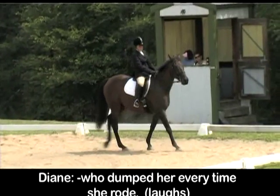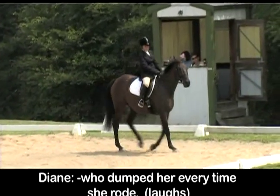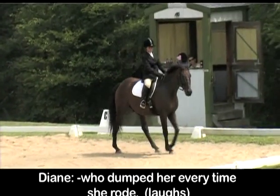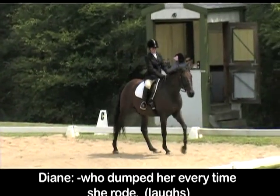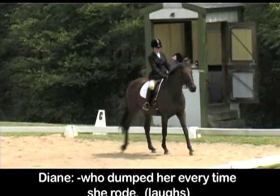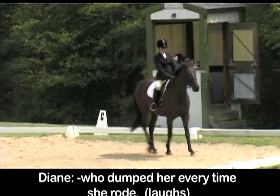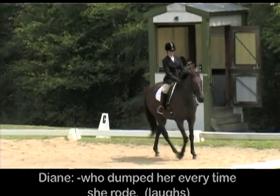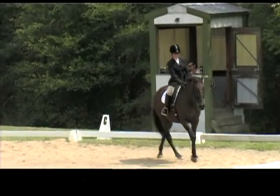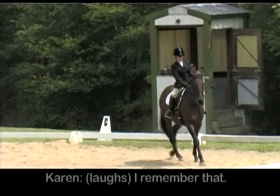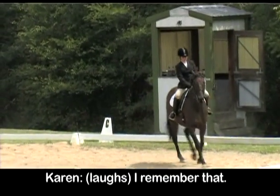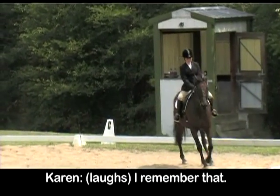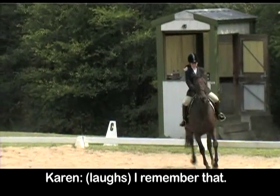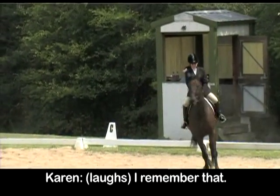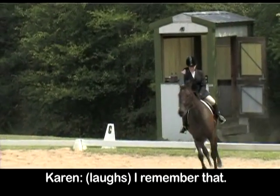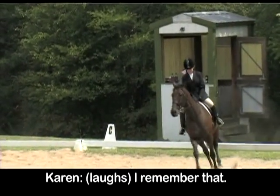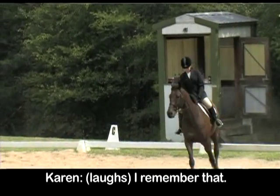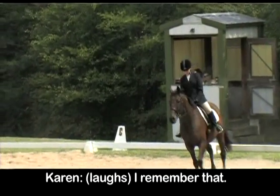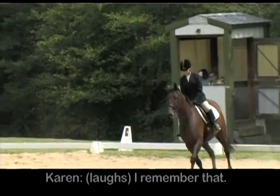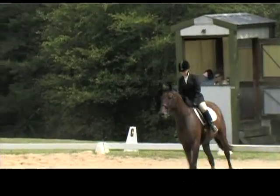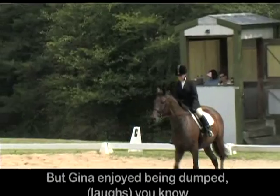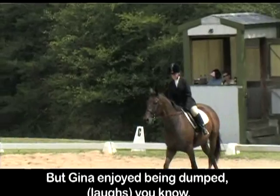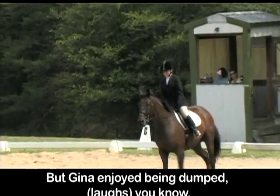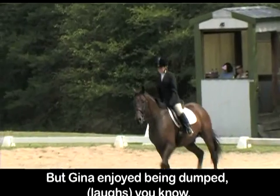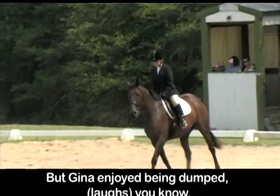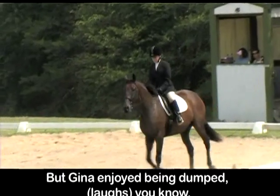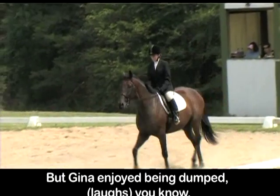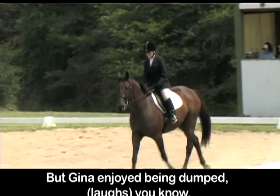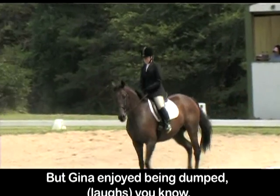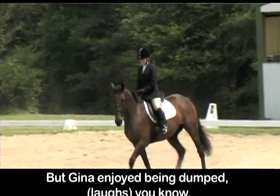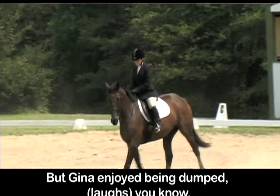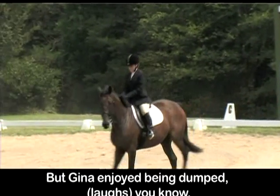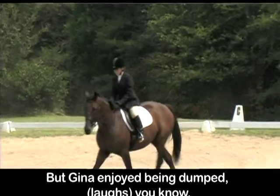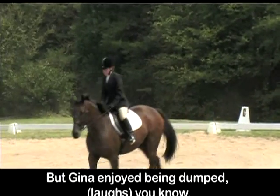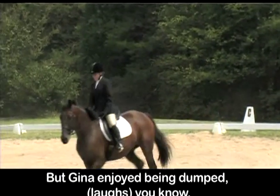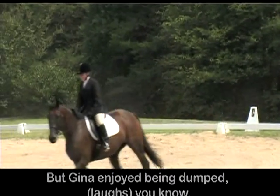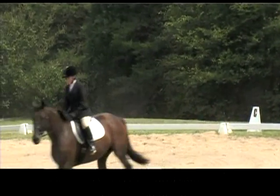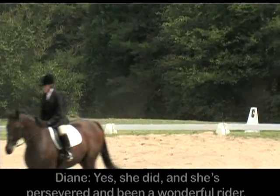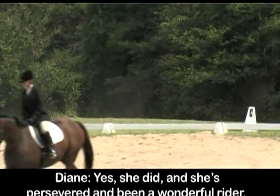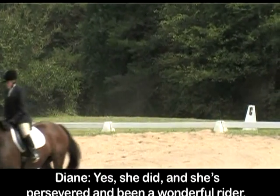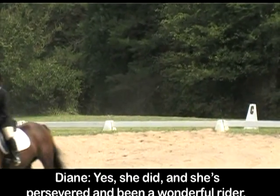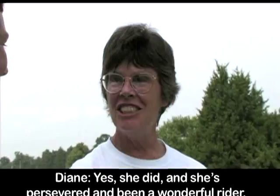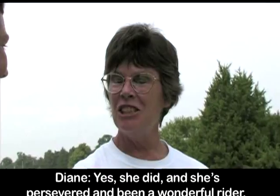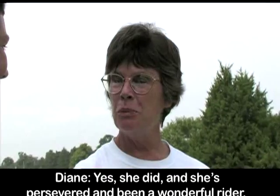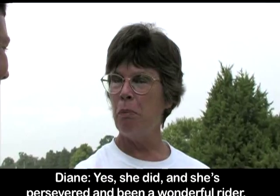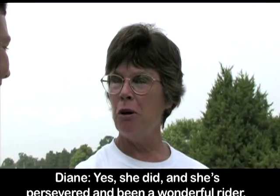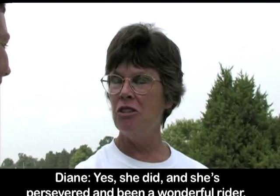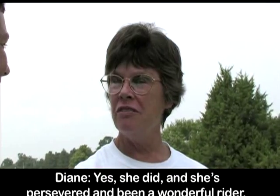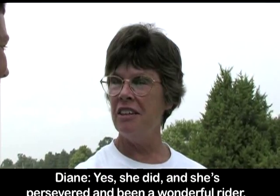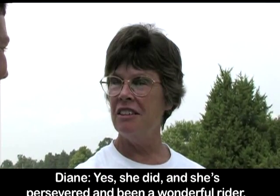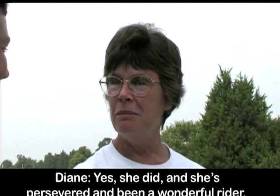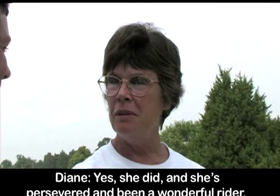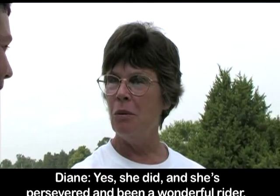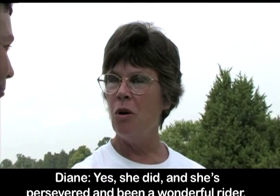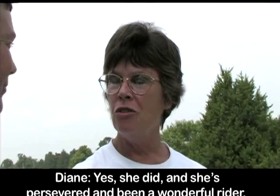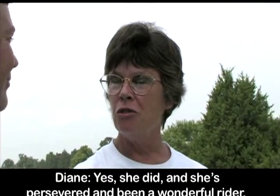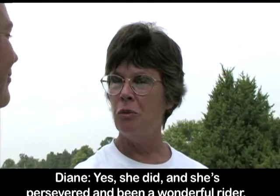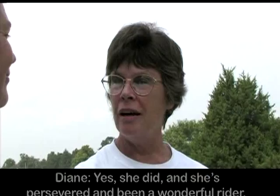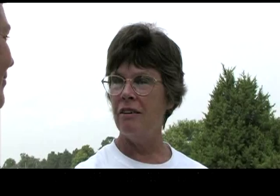rode. I remember that. But Gina enjoyed being dumped, you know. Yes, she did. And yeah, she's persevered and been a wonderful rider. I'm